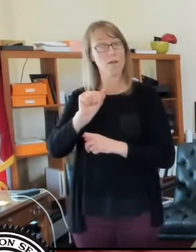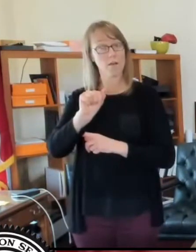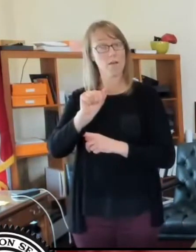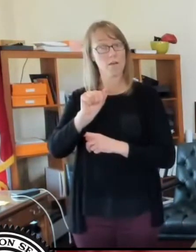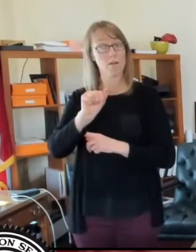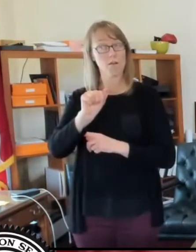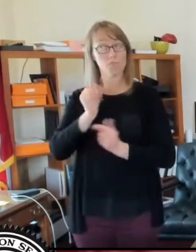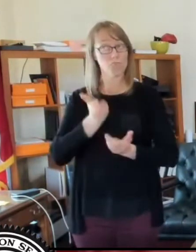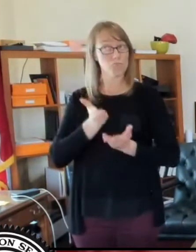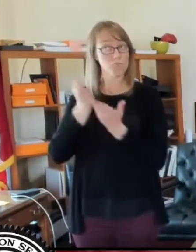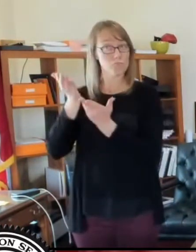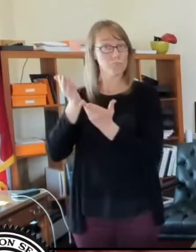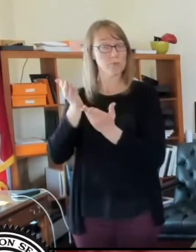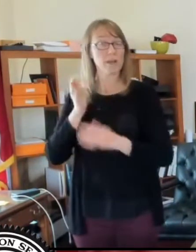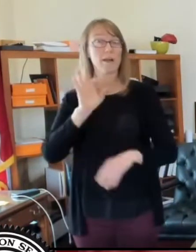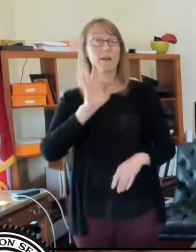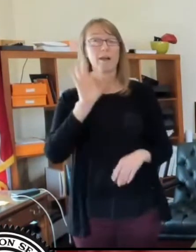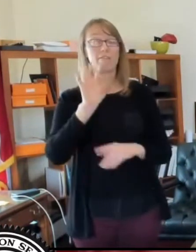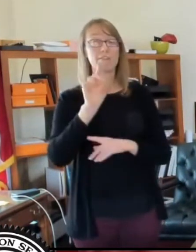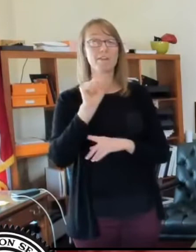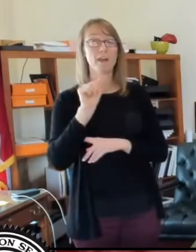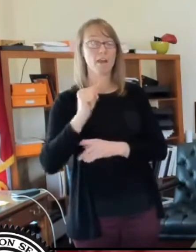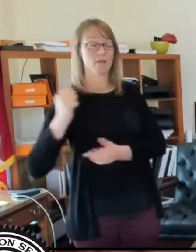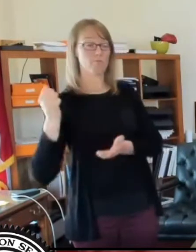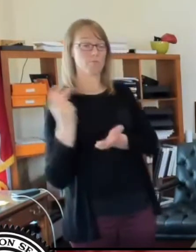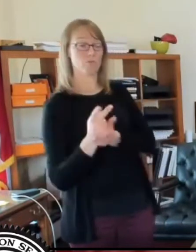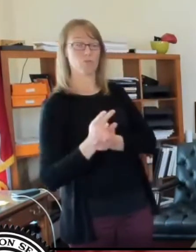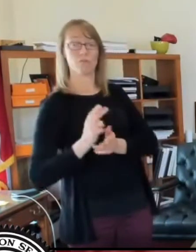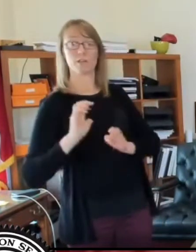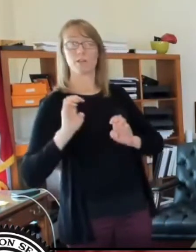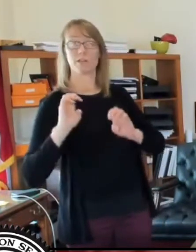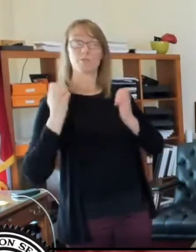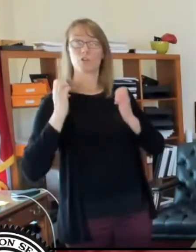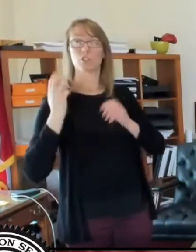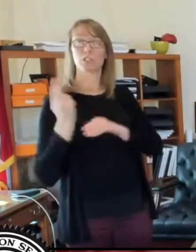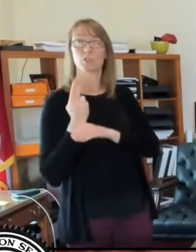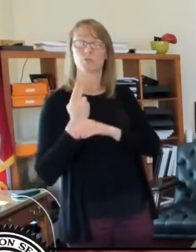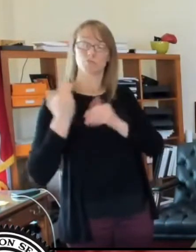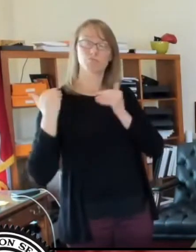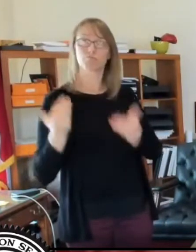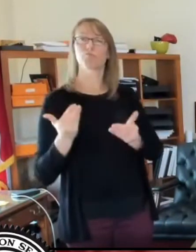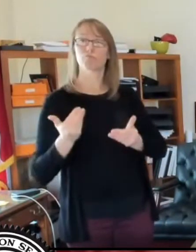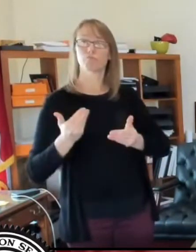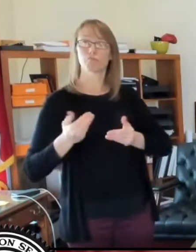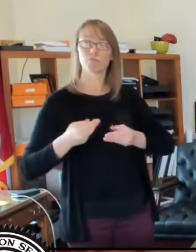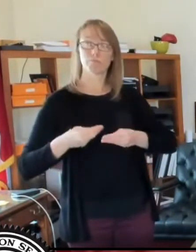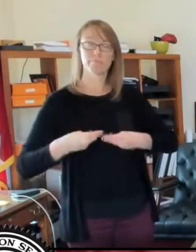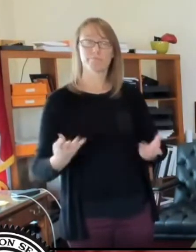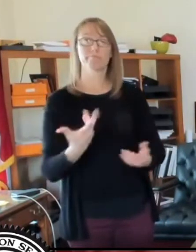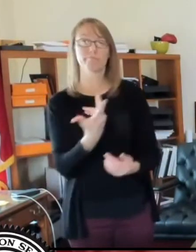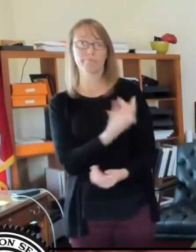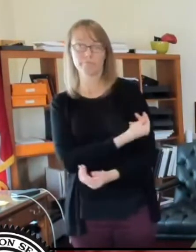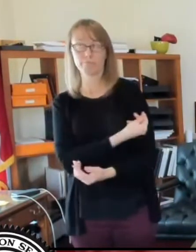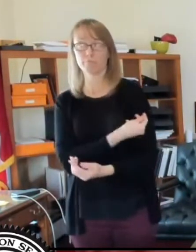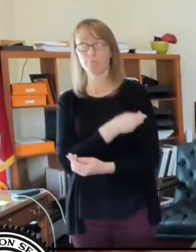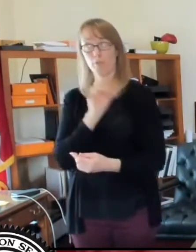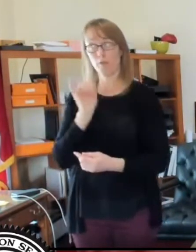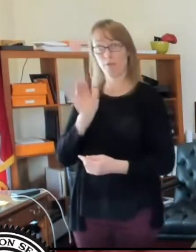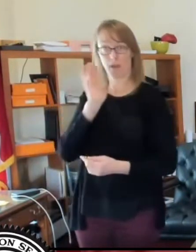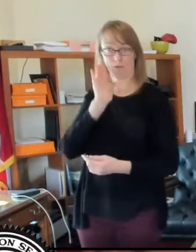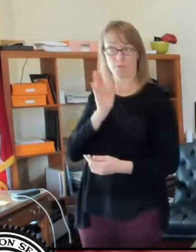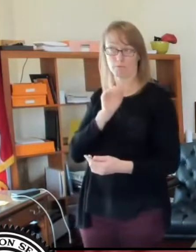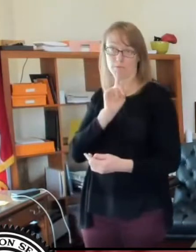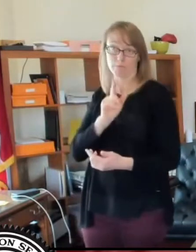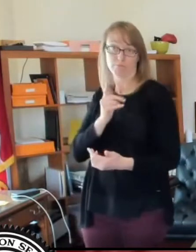FDA, that will be good news for everybody around the country. Question about the gatherings of 10